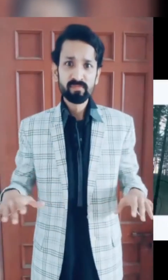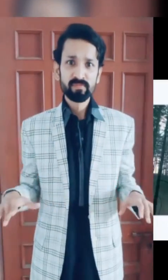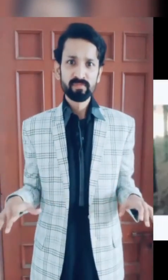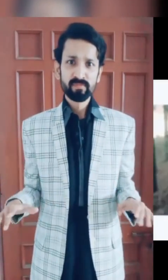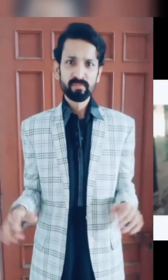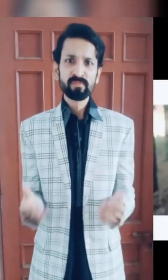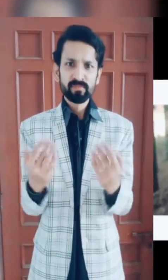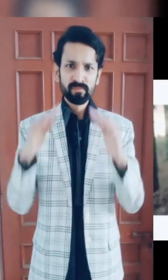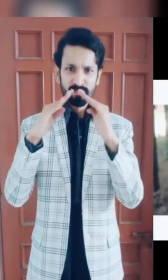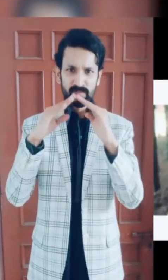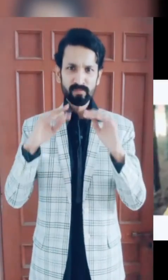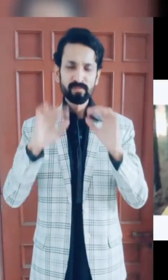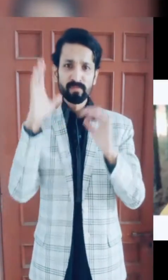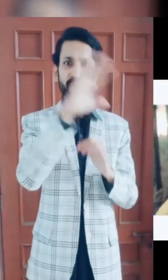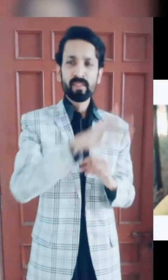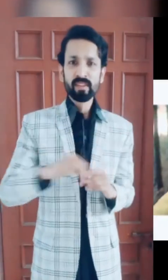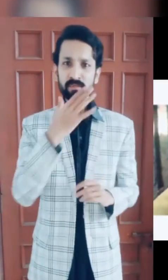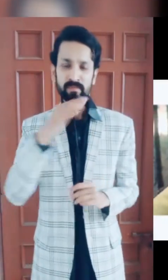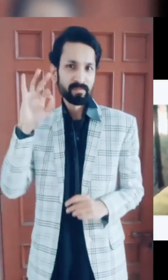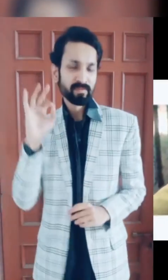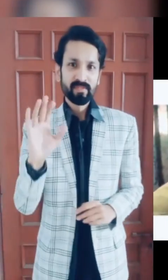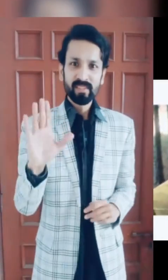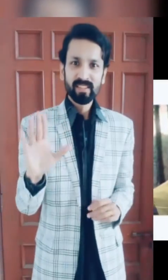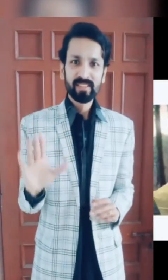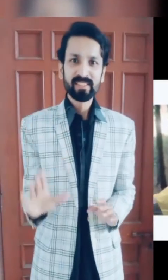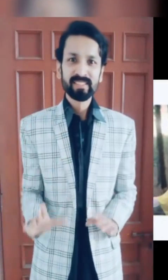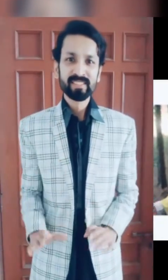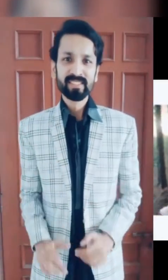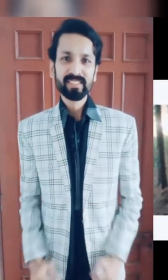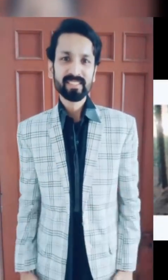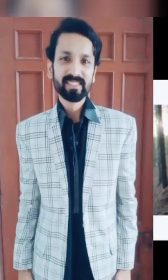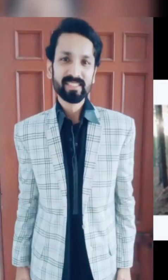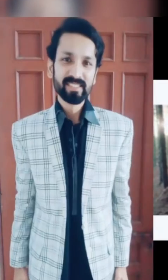les forêts qui abritent tant d'êtres vivants et merveilleux.